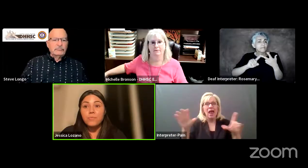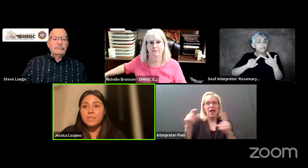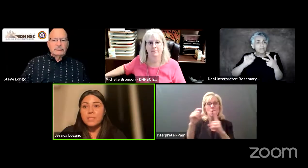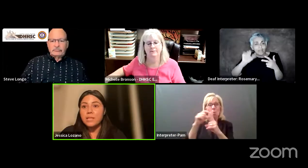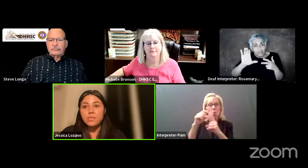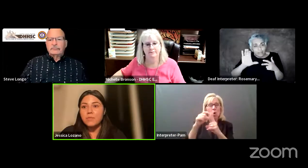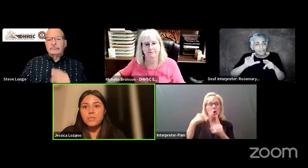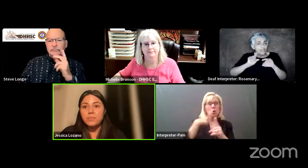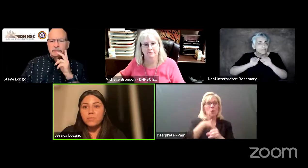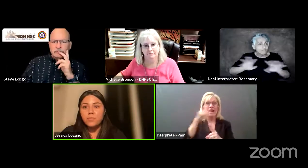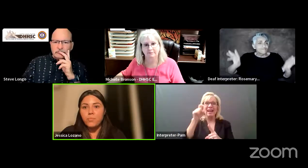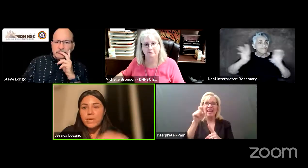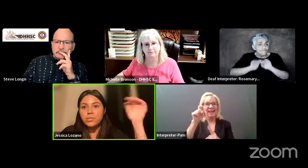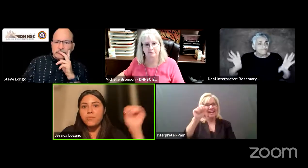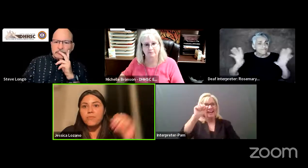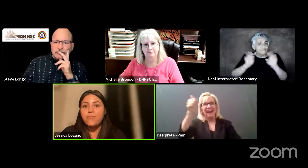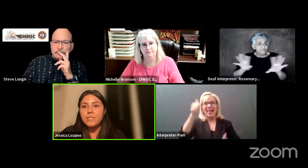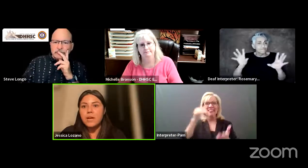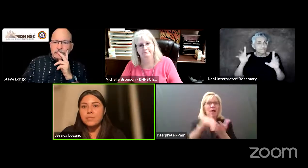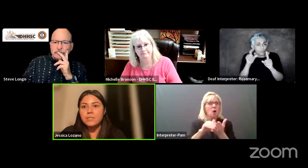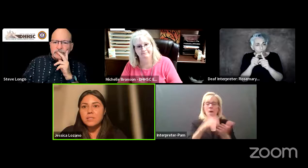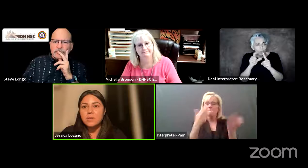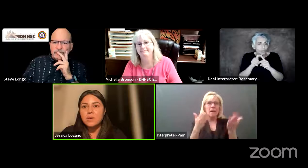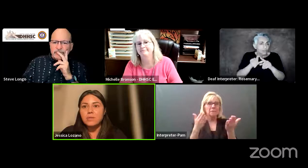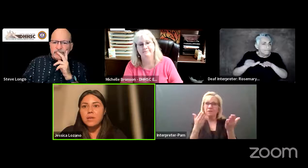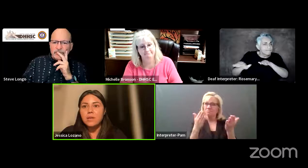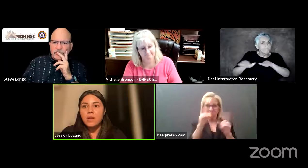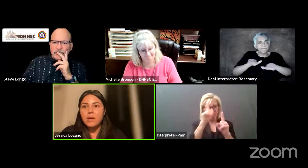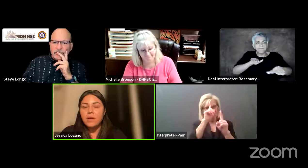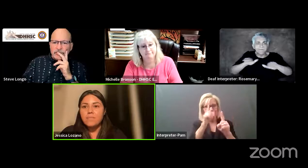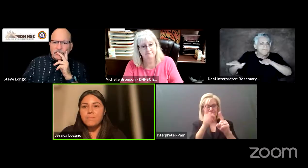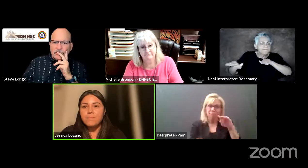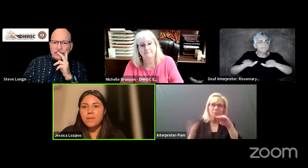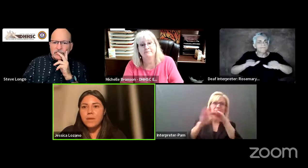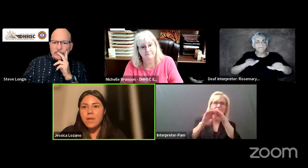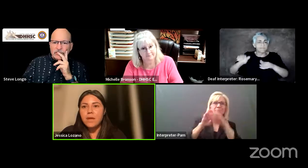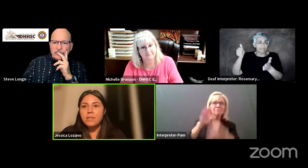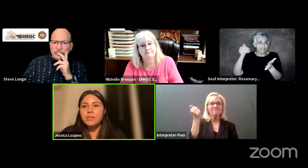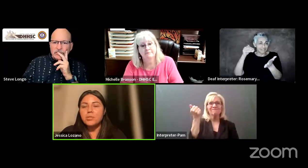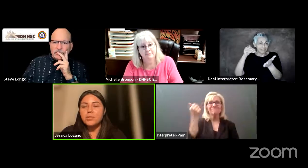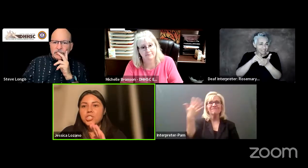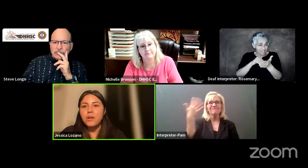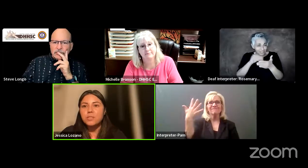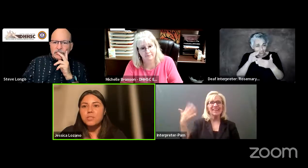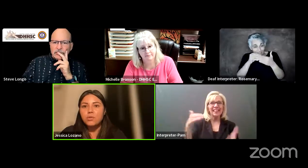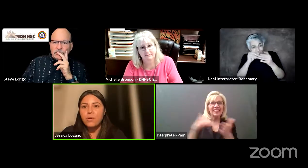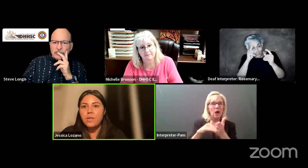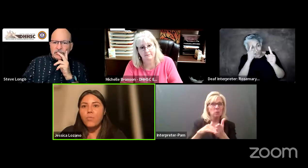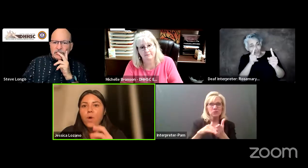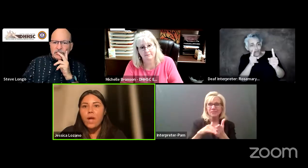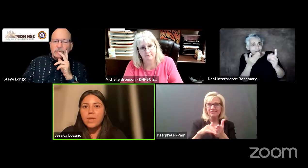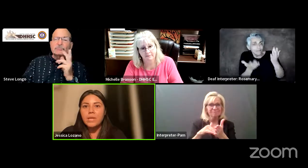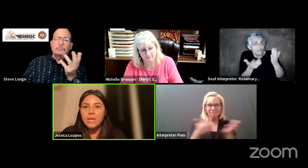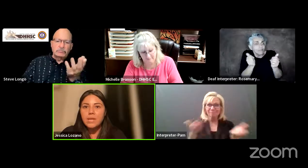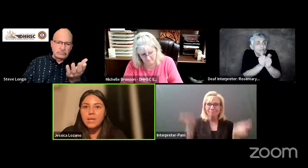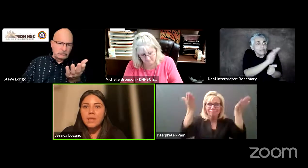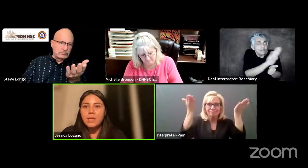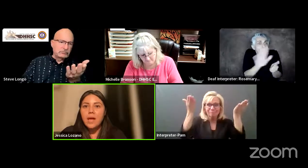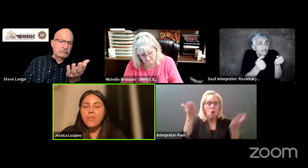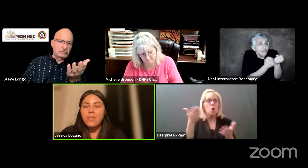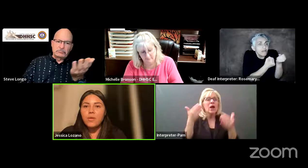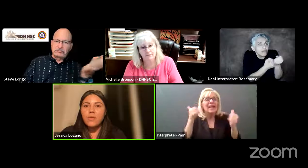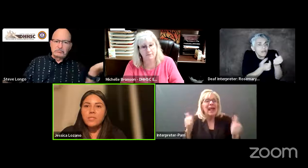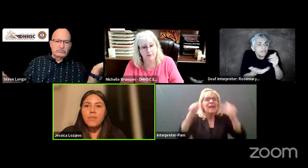I even would say to raise it to 15,000, you know, and to share the story why we need